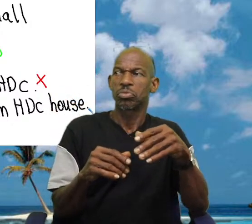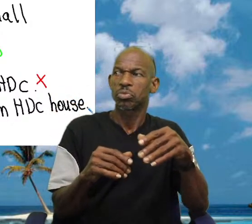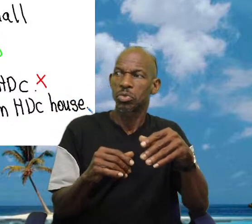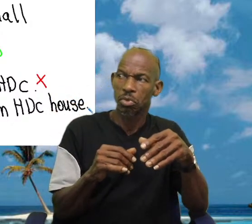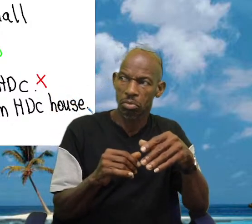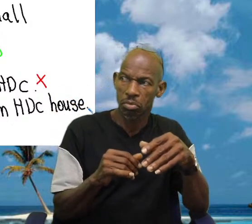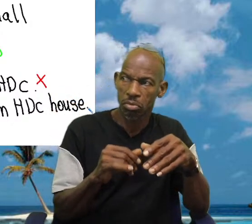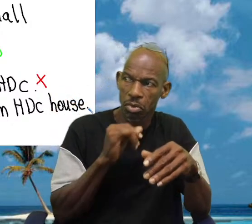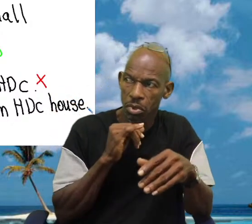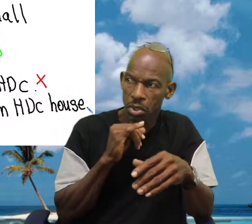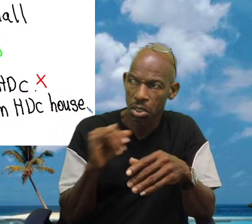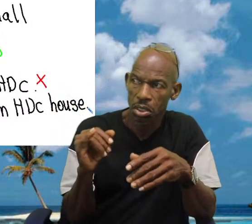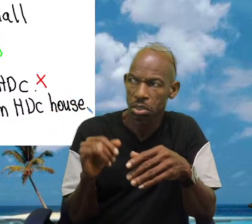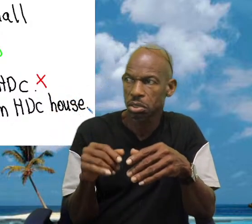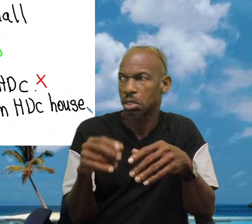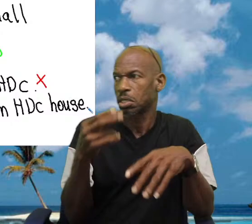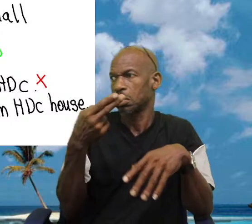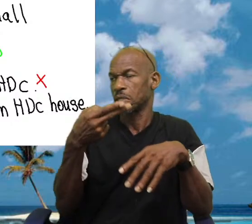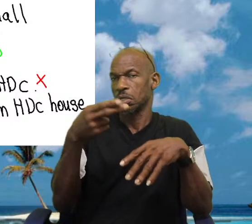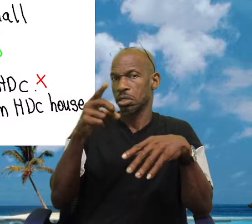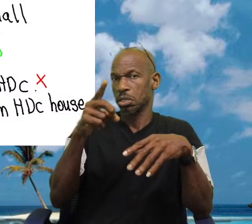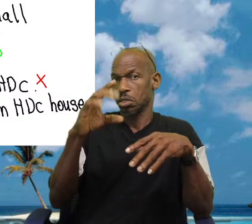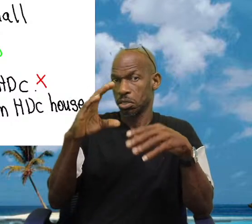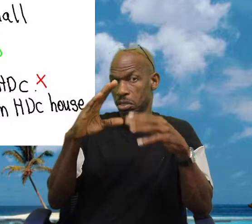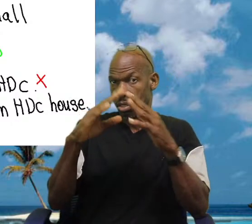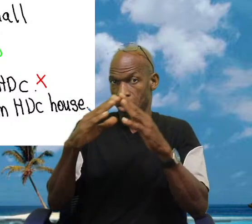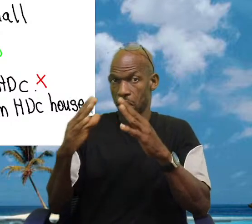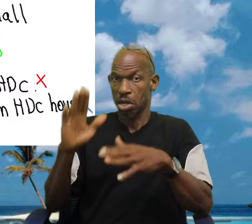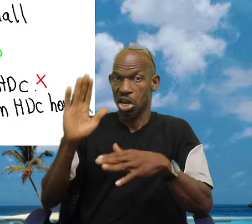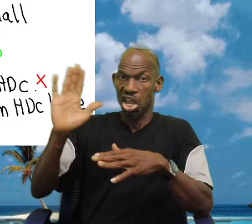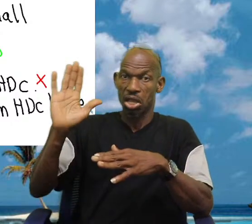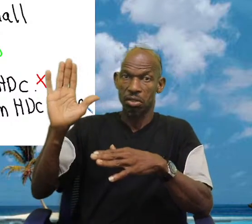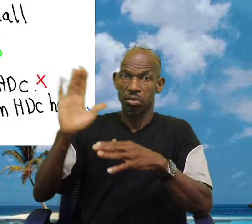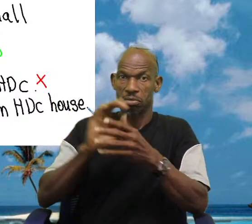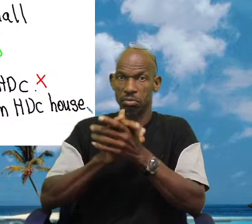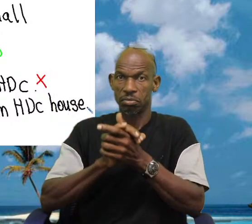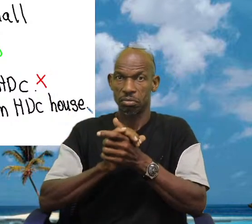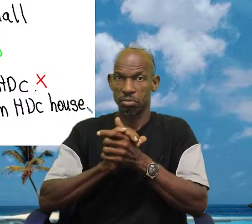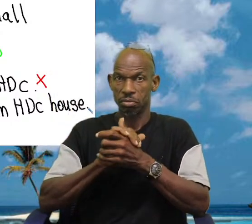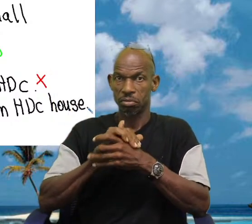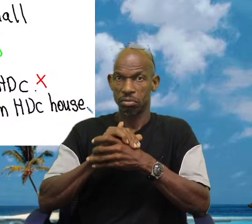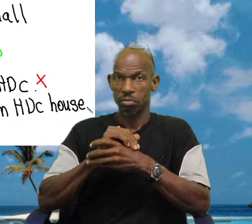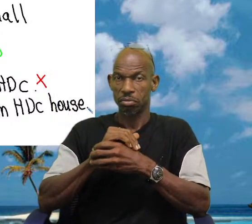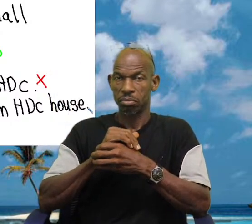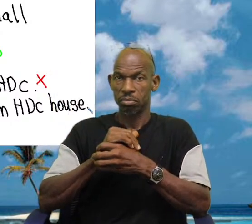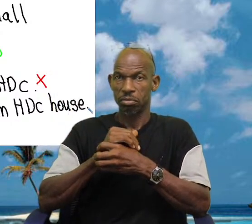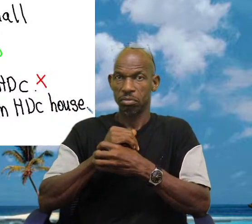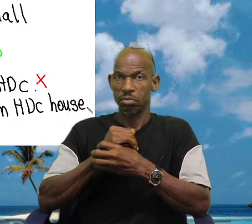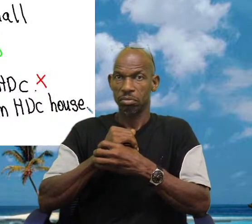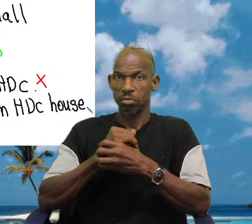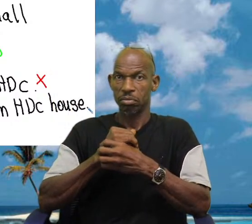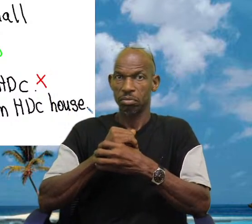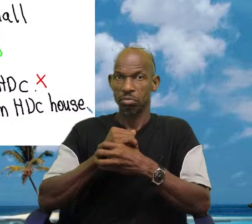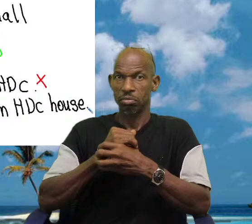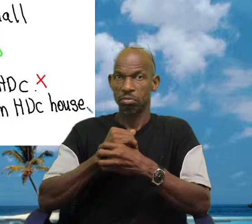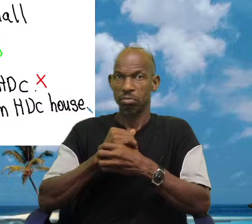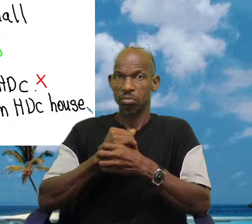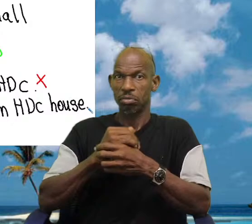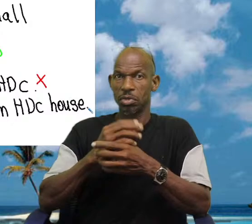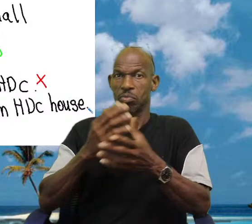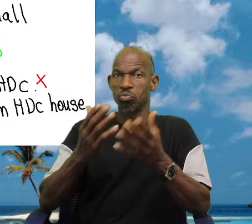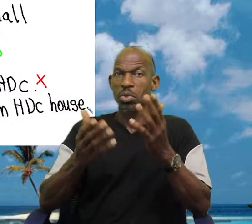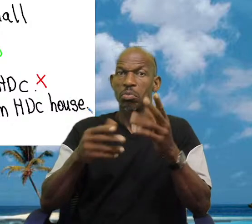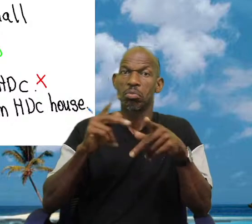write church. The house is church. Because in this house, maybe people go to church in this